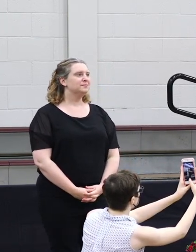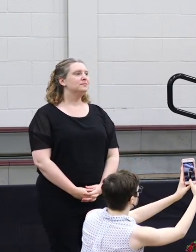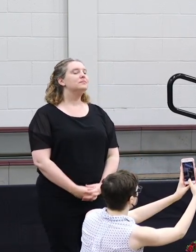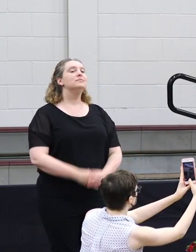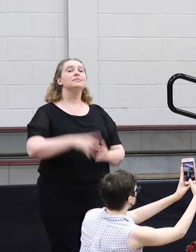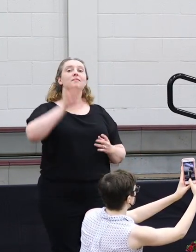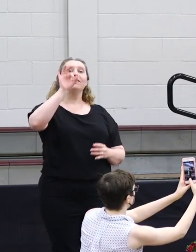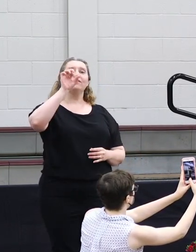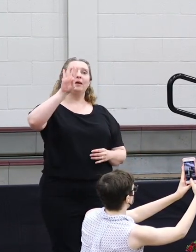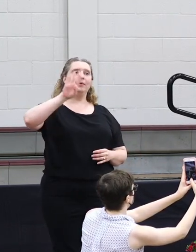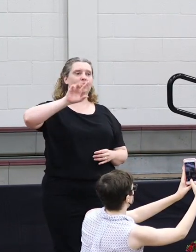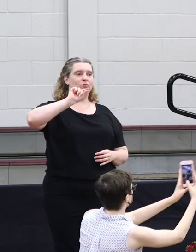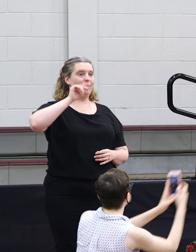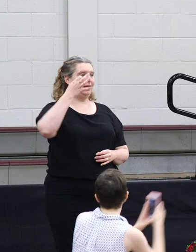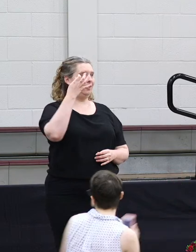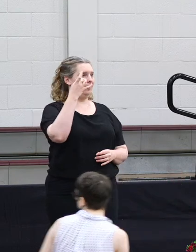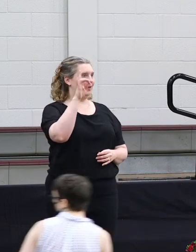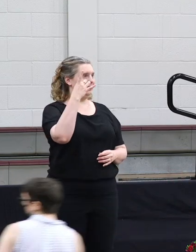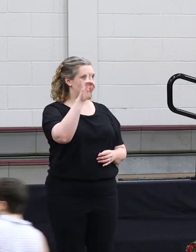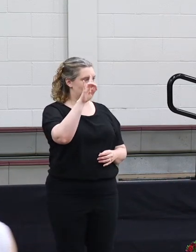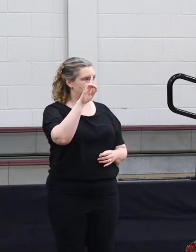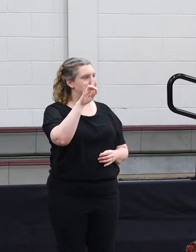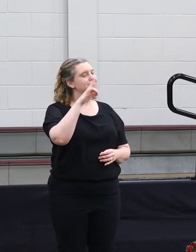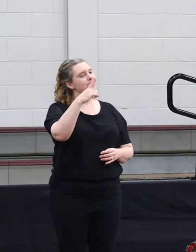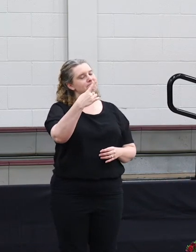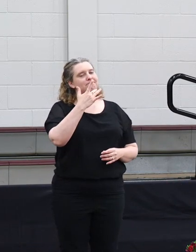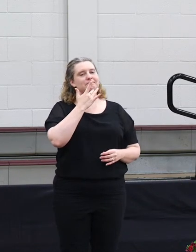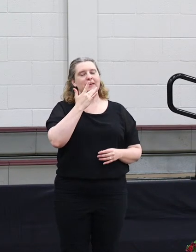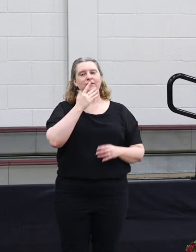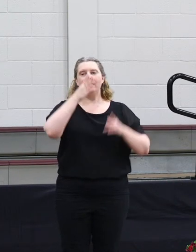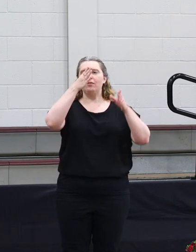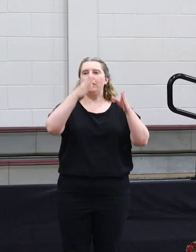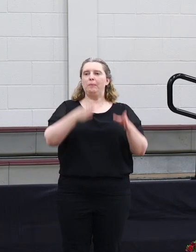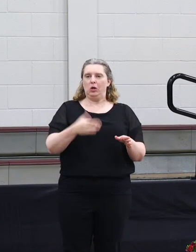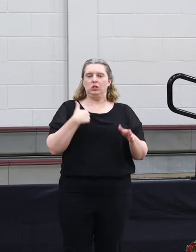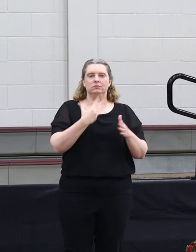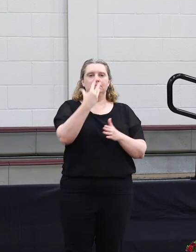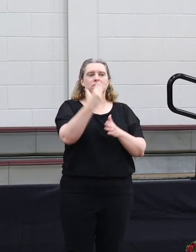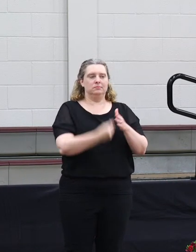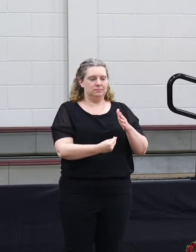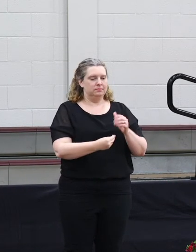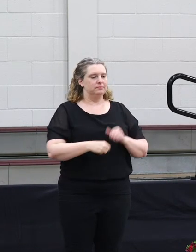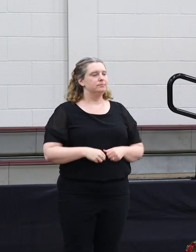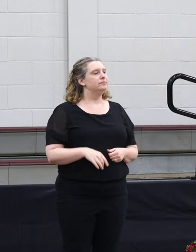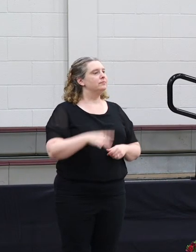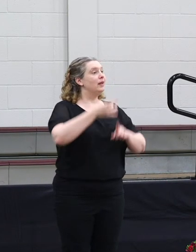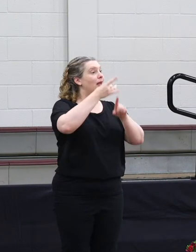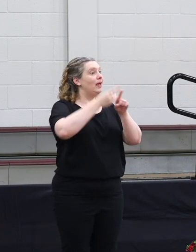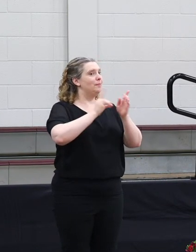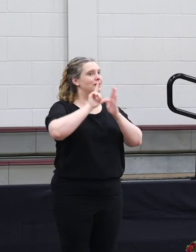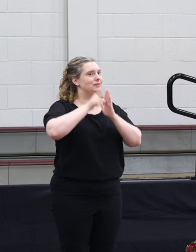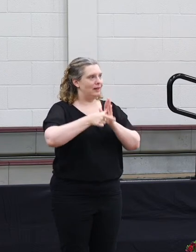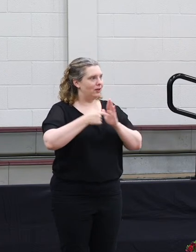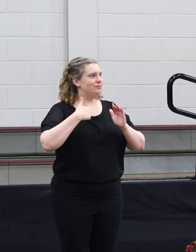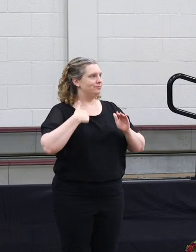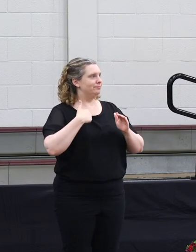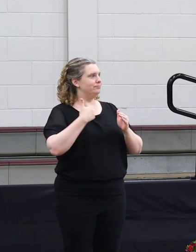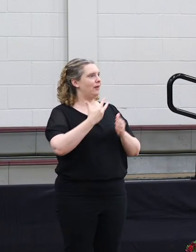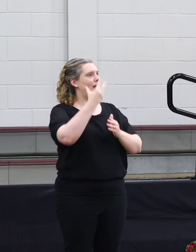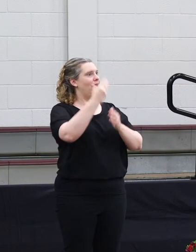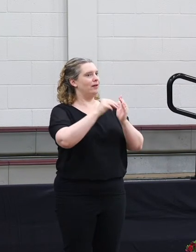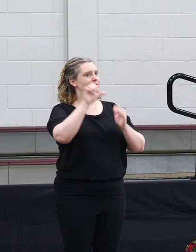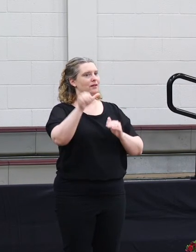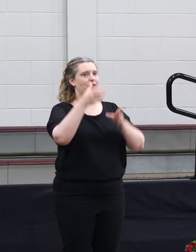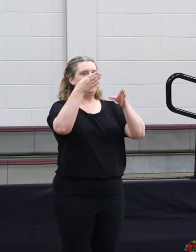In February of 2018, I lost one of my favorite people to ever walk this earth, and 8 months later, I almost lost someone in the